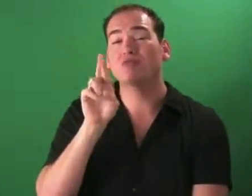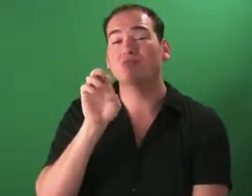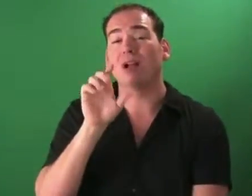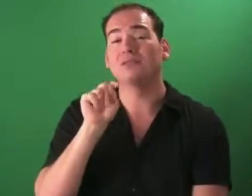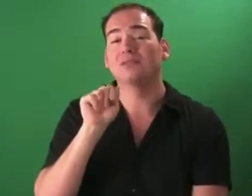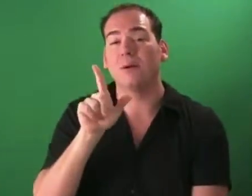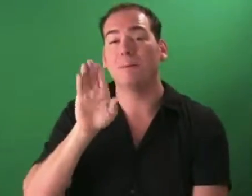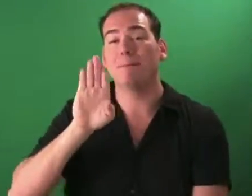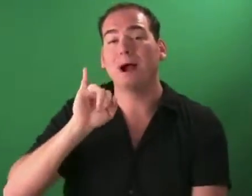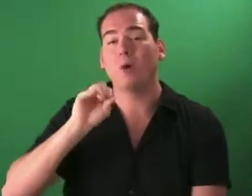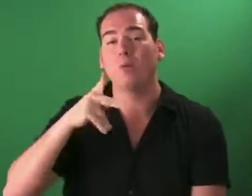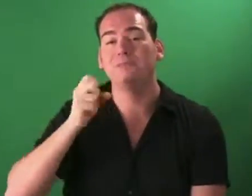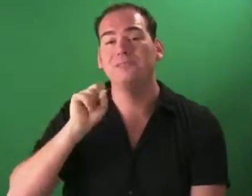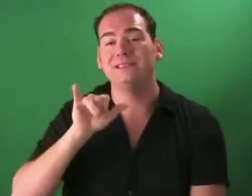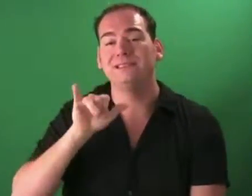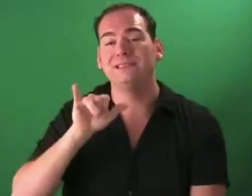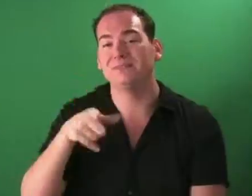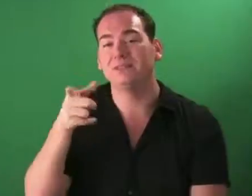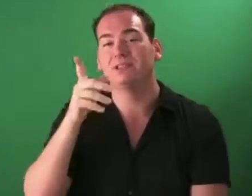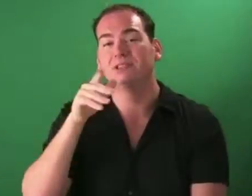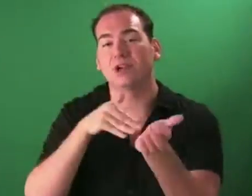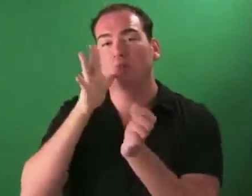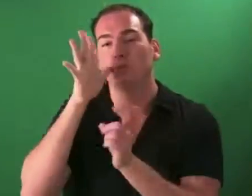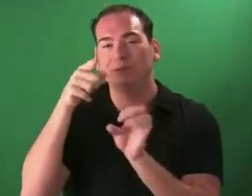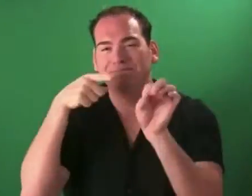penis. This goes through the penis and through the bladder.